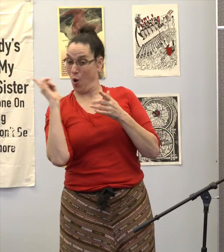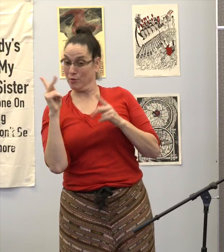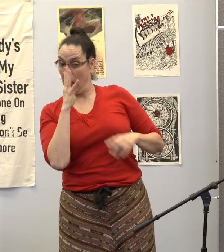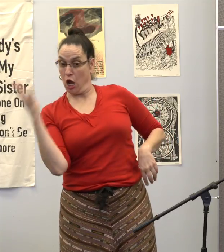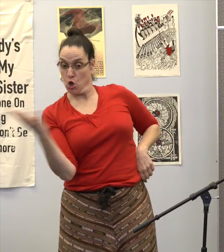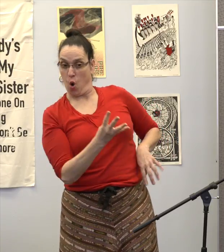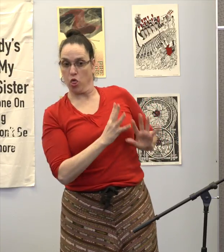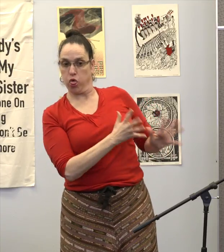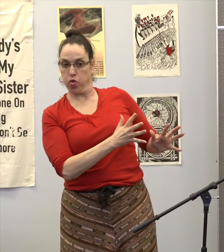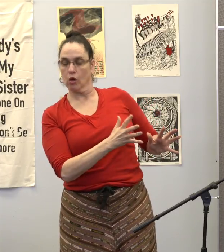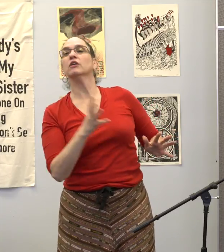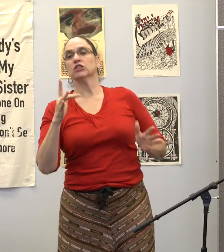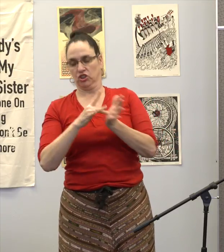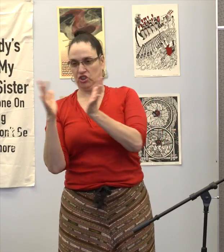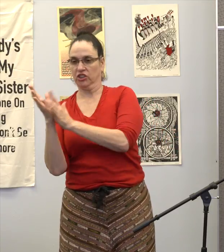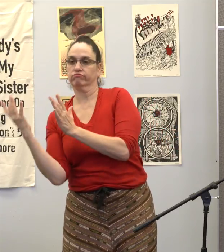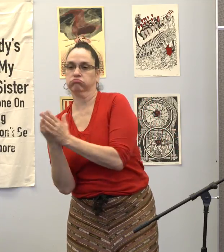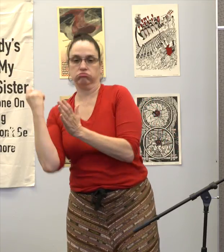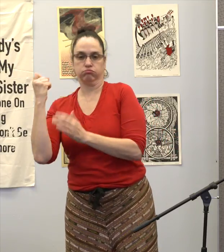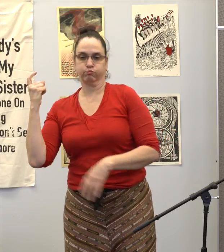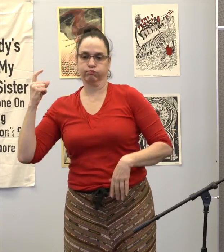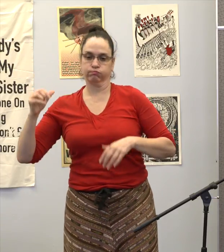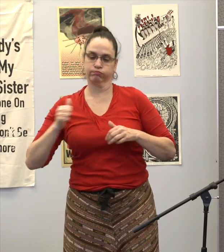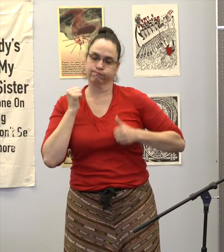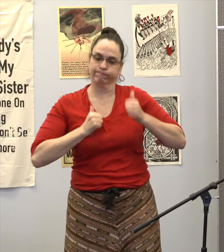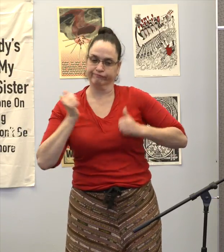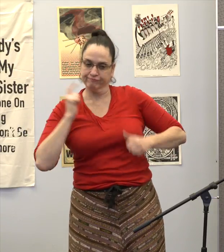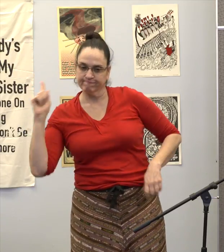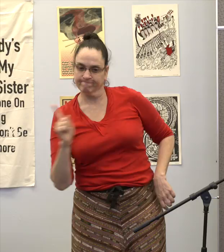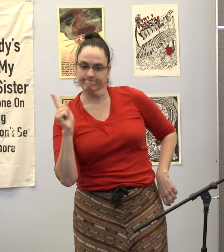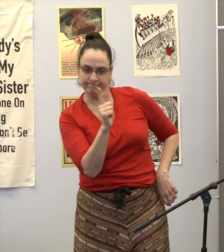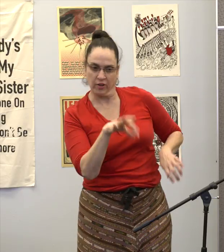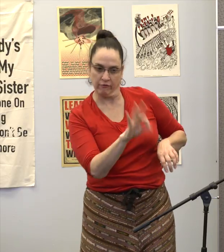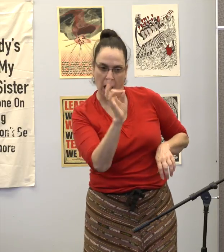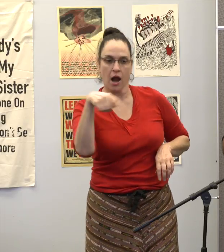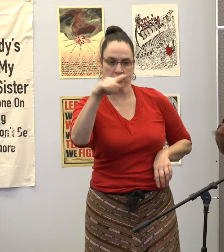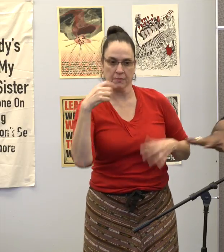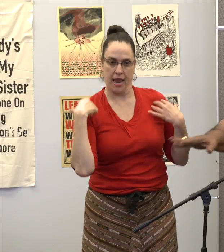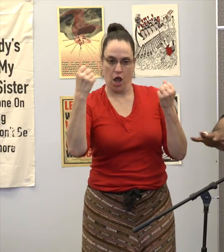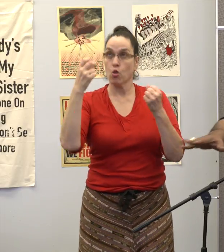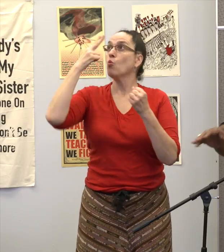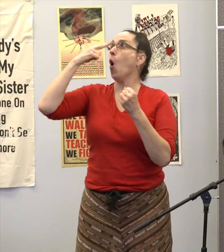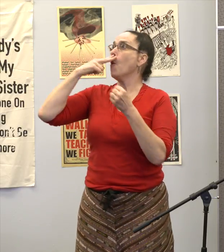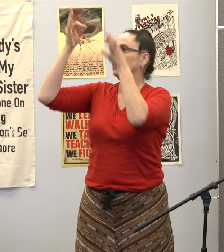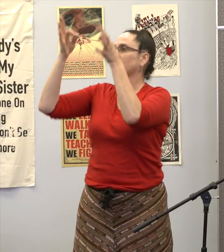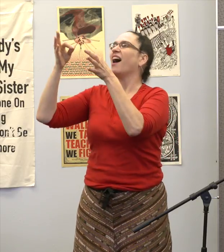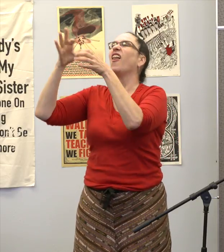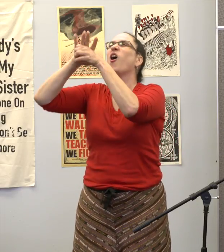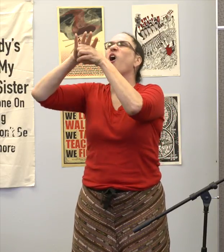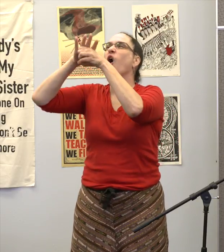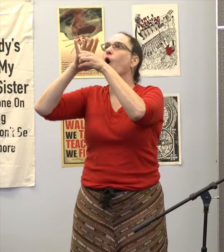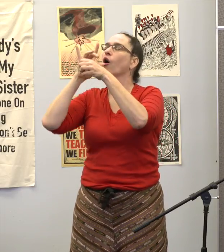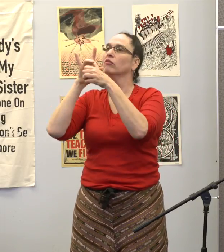the society of that day and the Caesar-like, Roman-like power structure that said only the 1% really